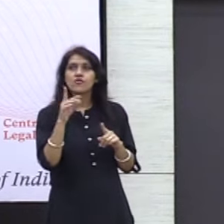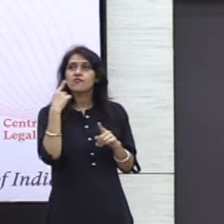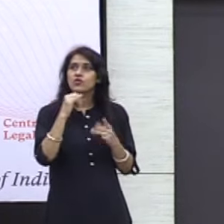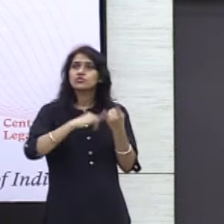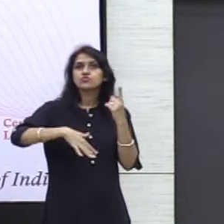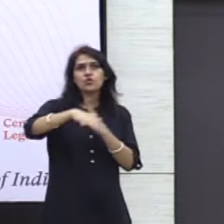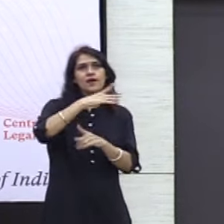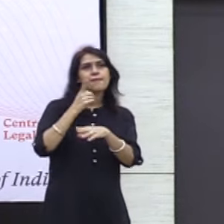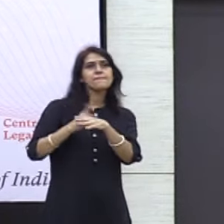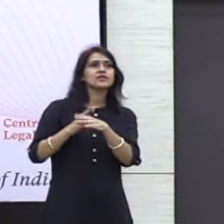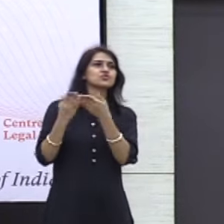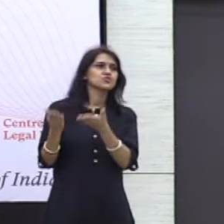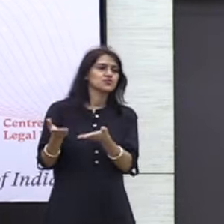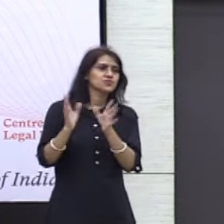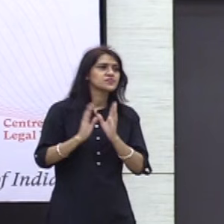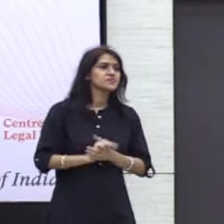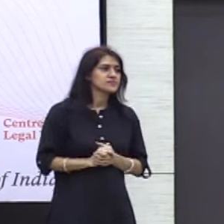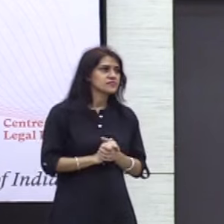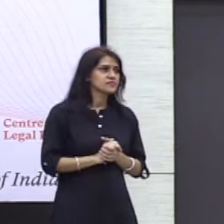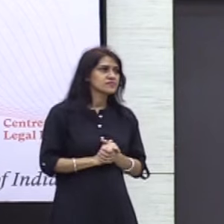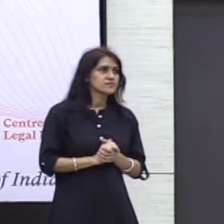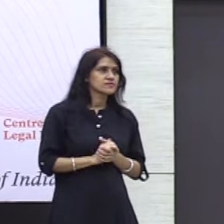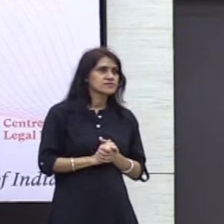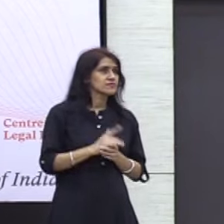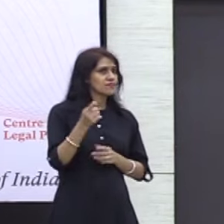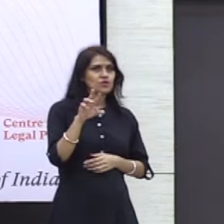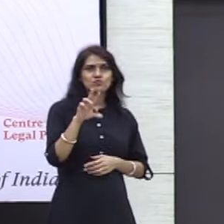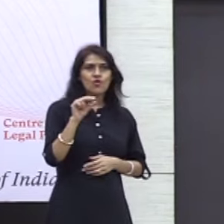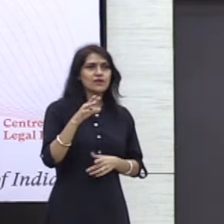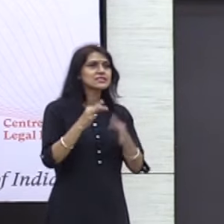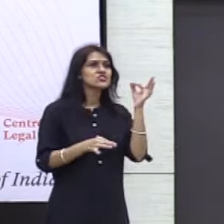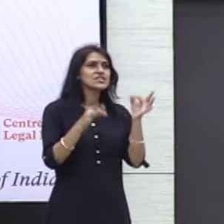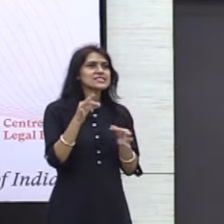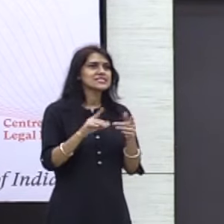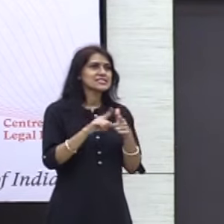will punish you. That's not nyaya.